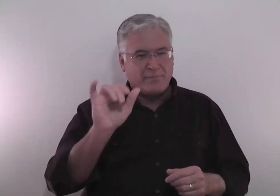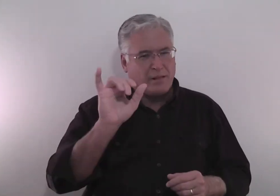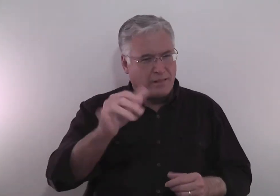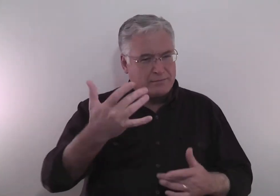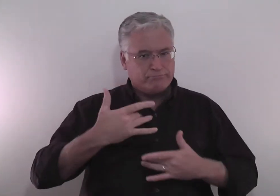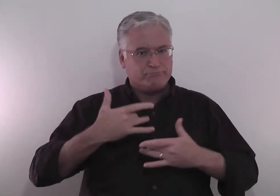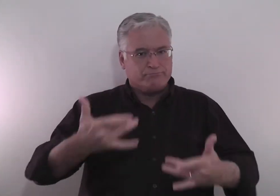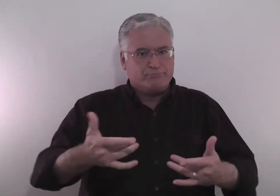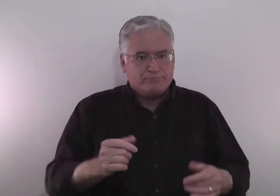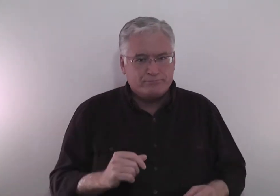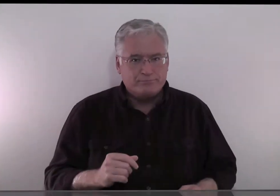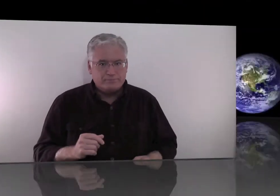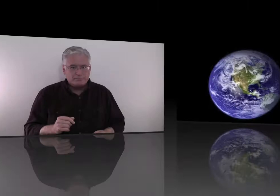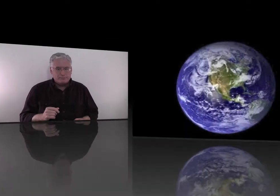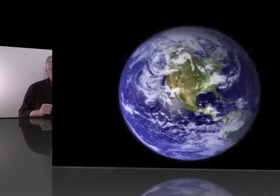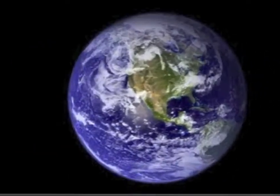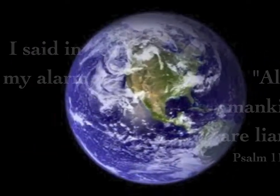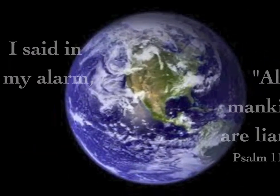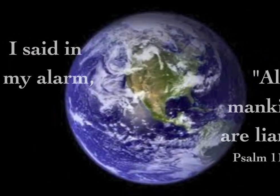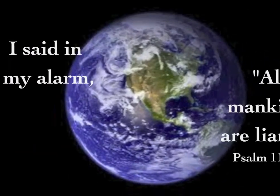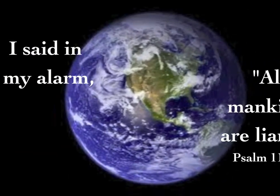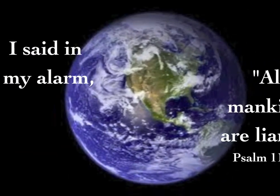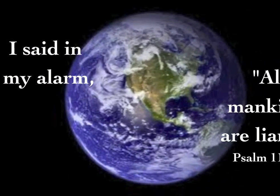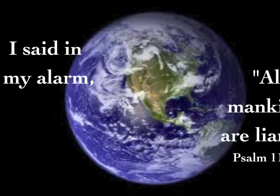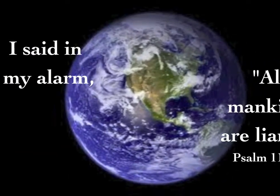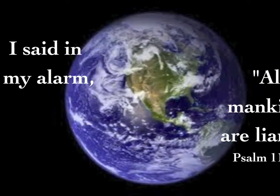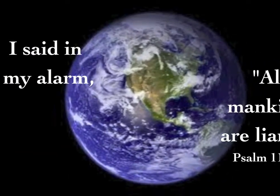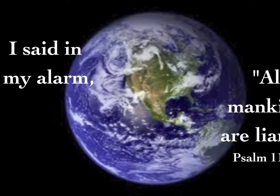never intending to do it. That's a tendency as humans that we have.